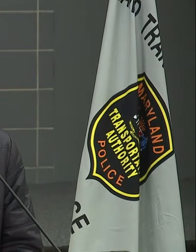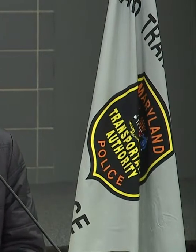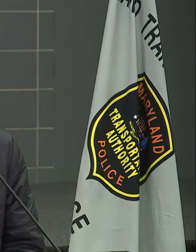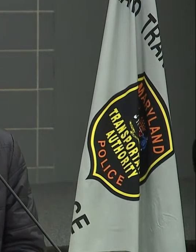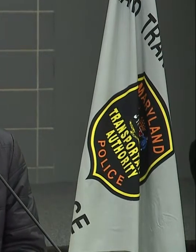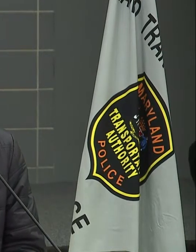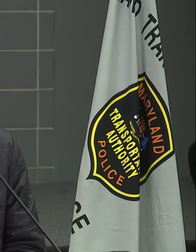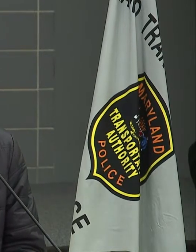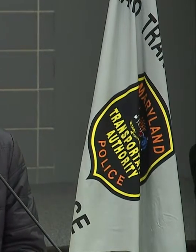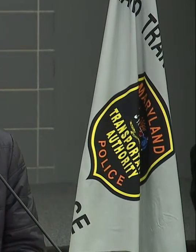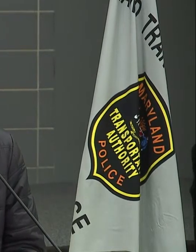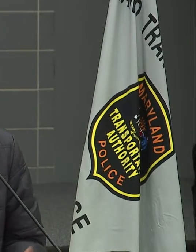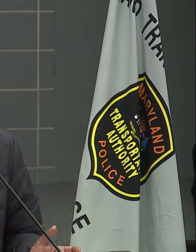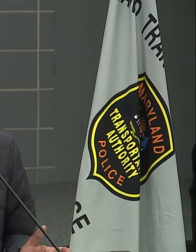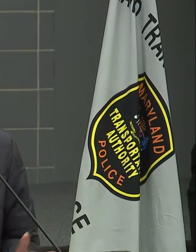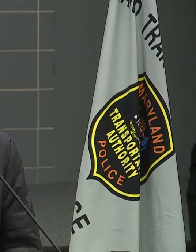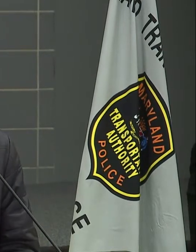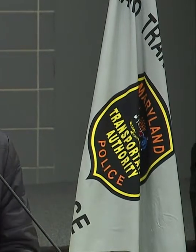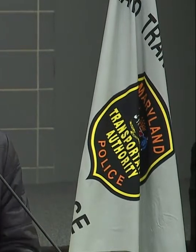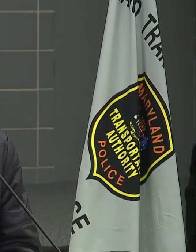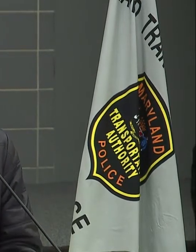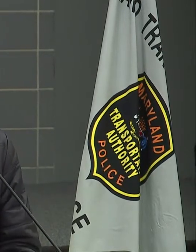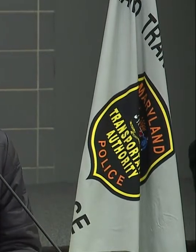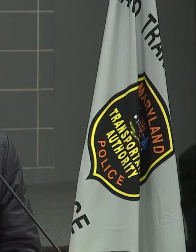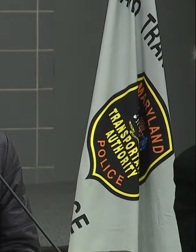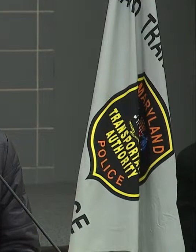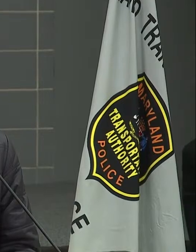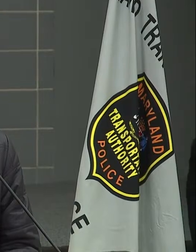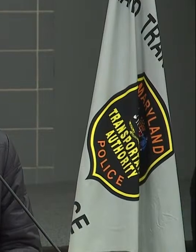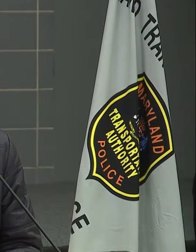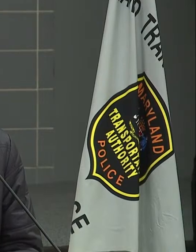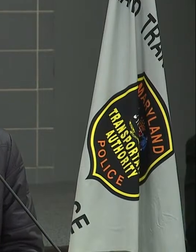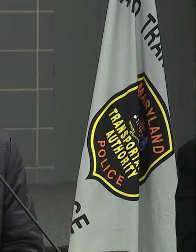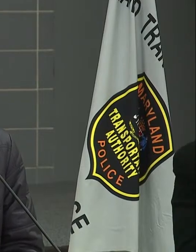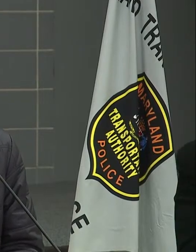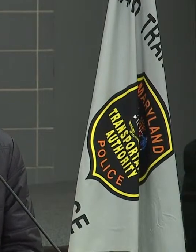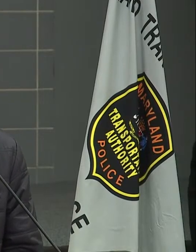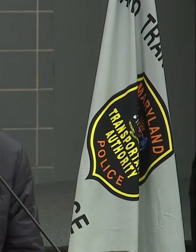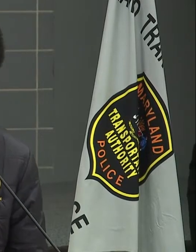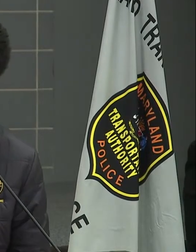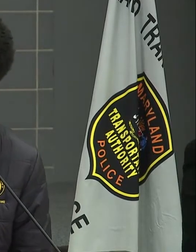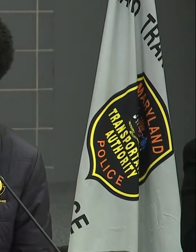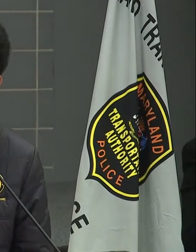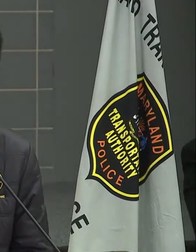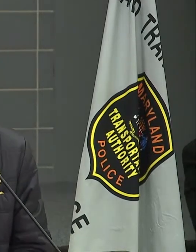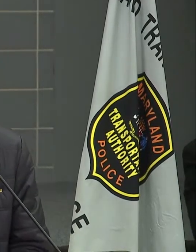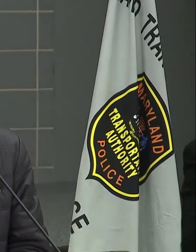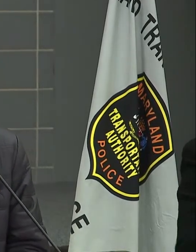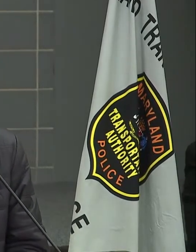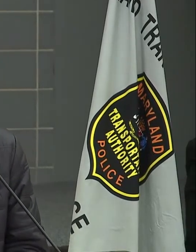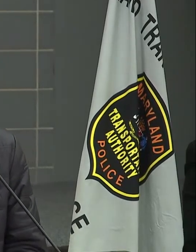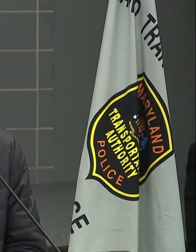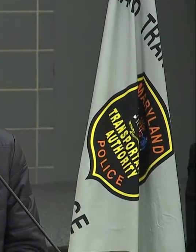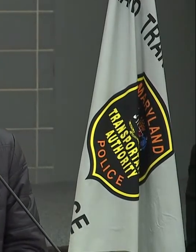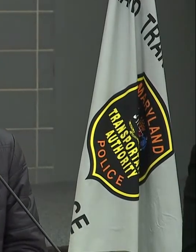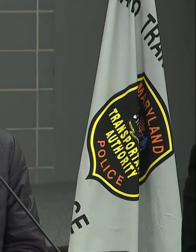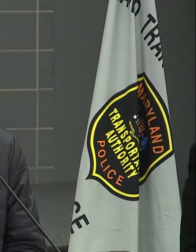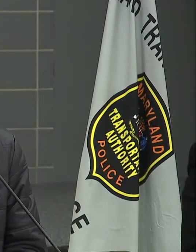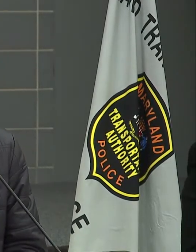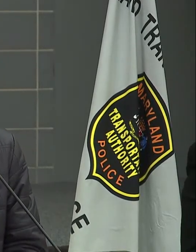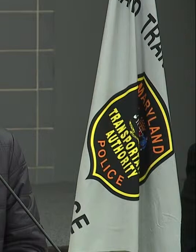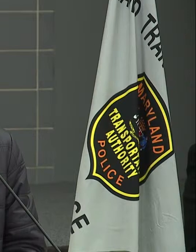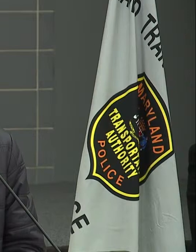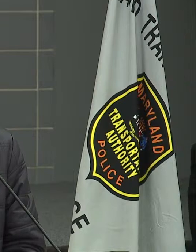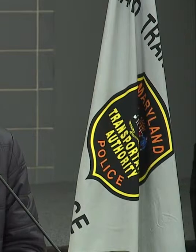all the uncertainty that we've heard about funding, we know that they're going to do that work. And we know, Mr. Governor, that alongside you, they're